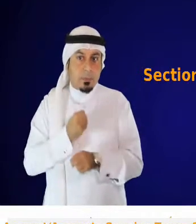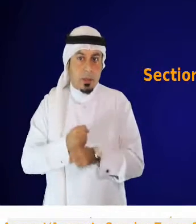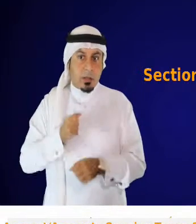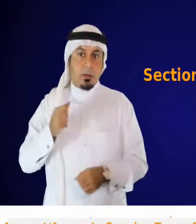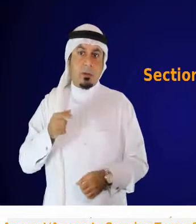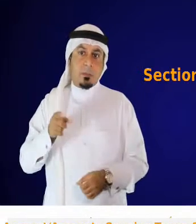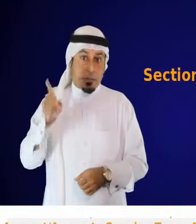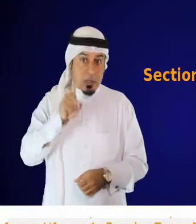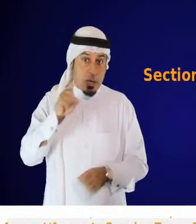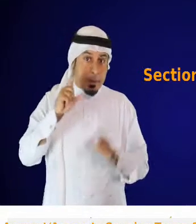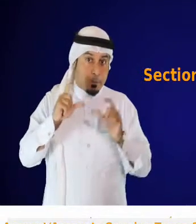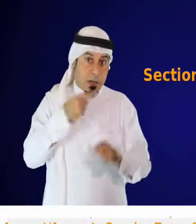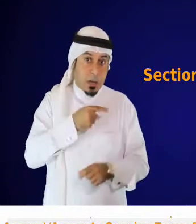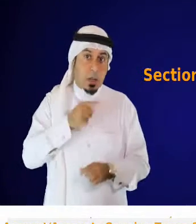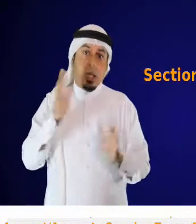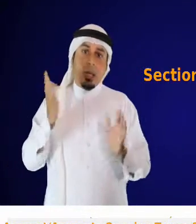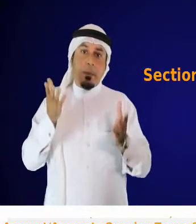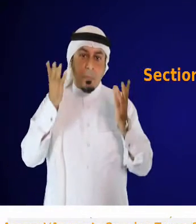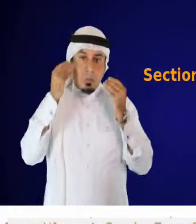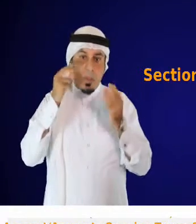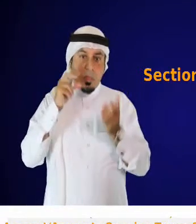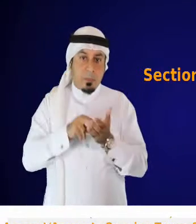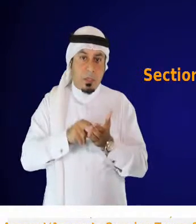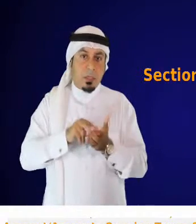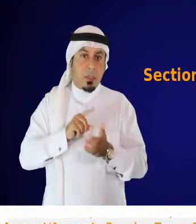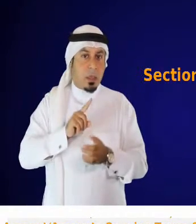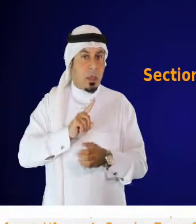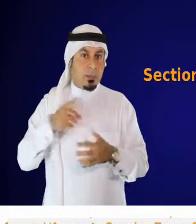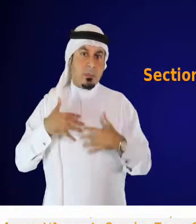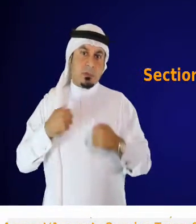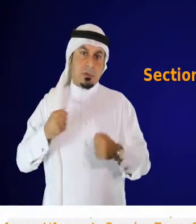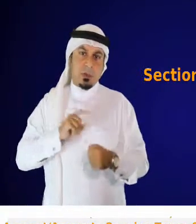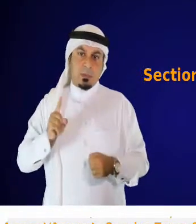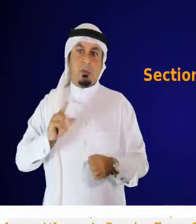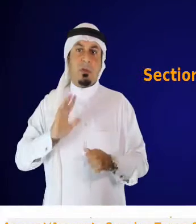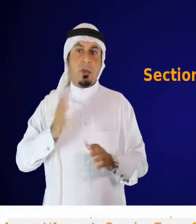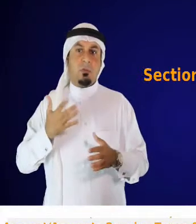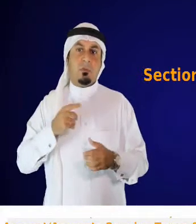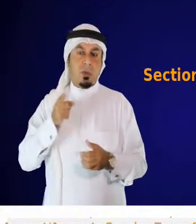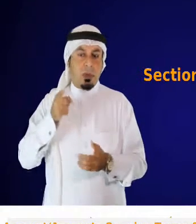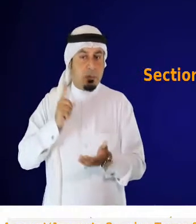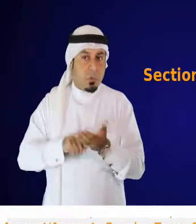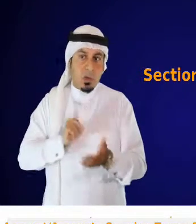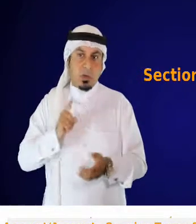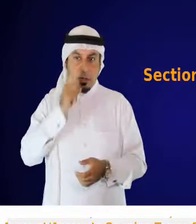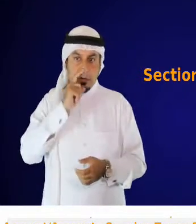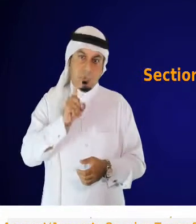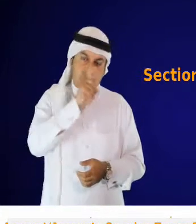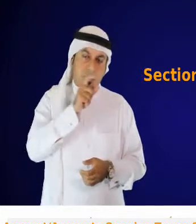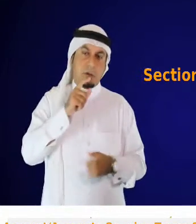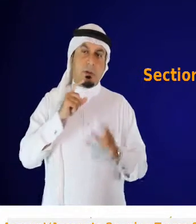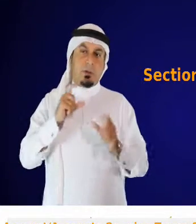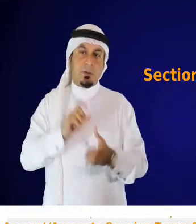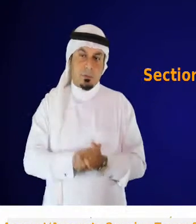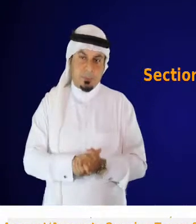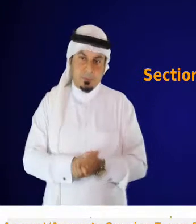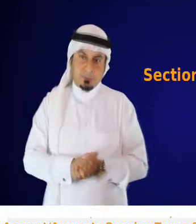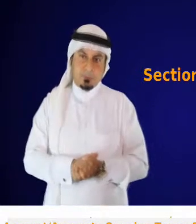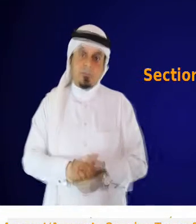account, and whilst the bank shall take all reasonable steps to ensure their accuracy, the bank shall not be liable for any loss or